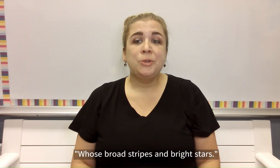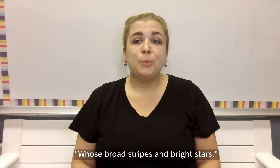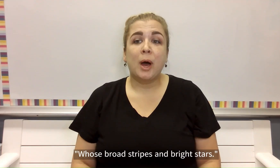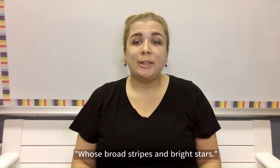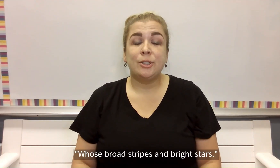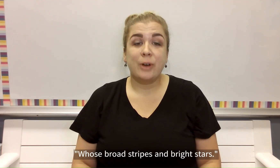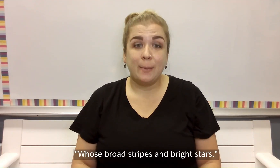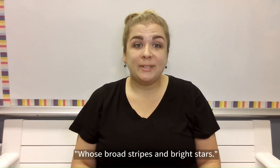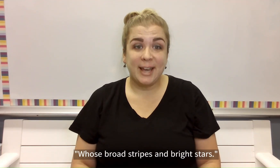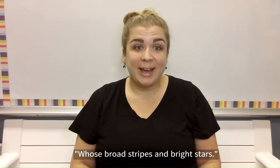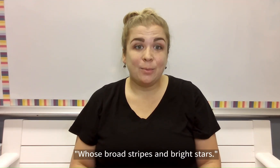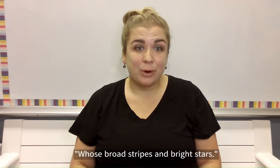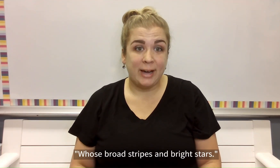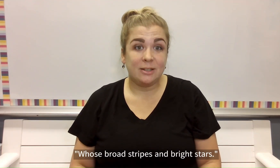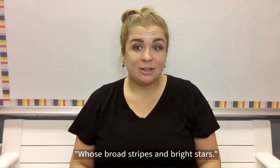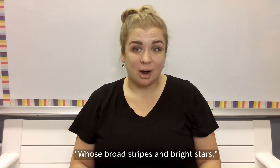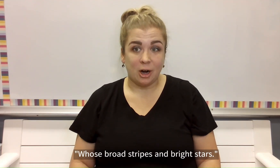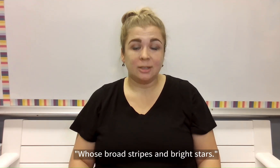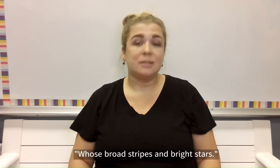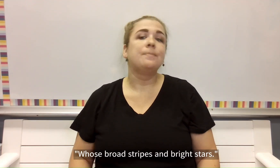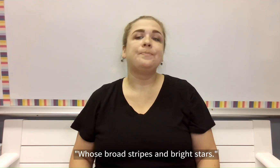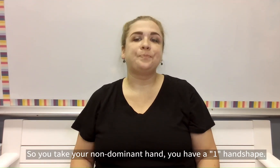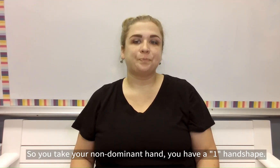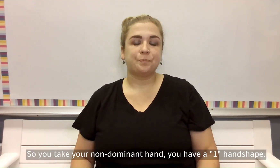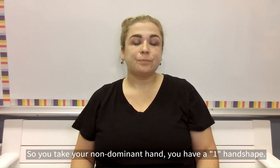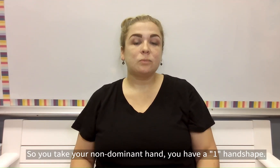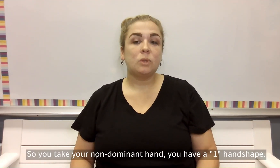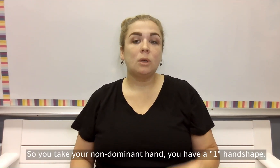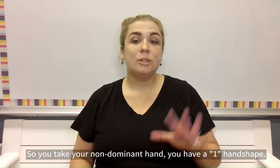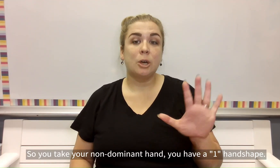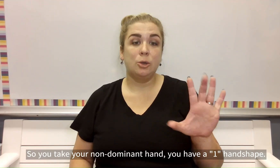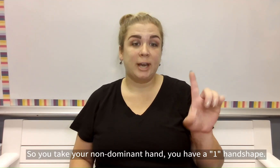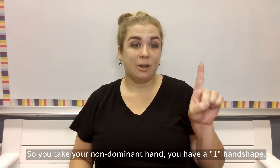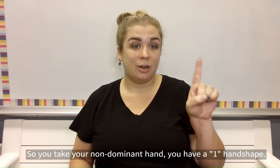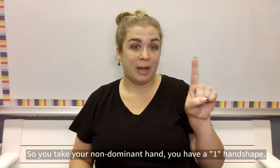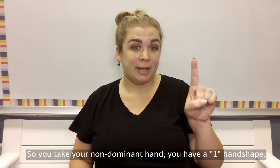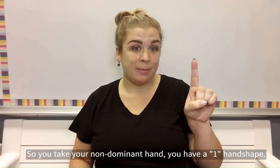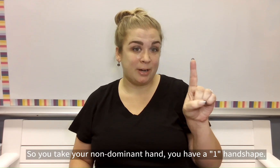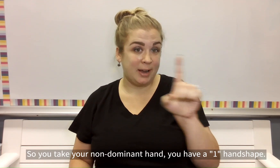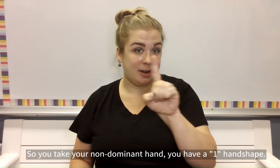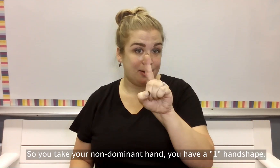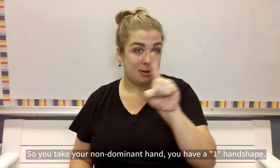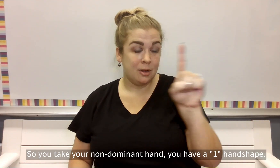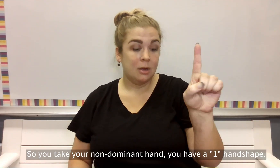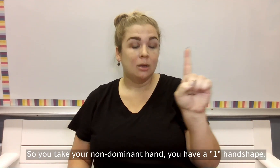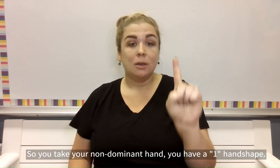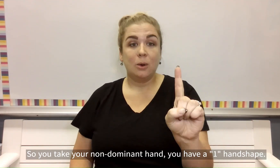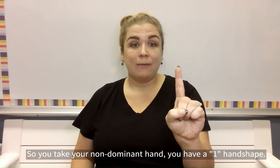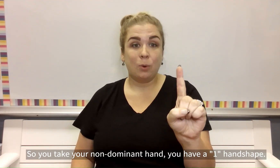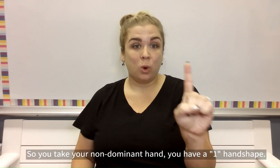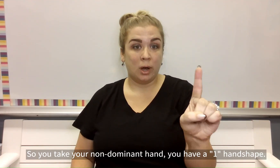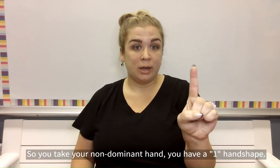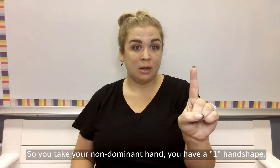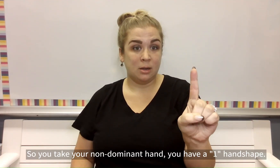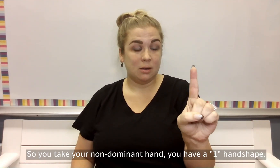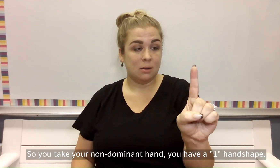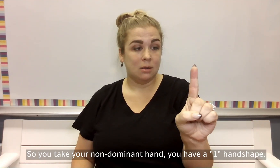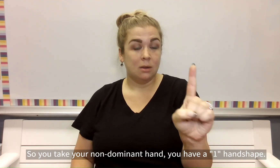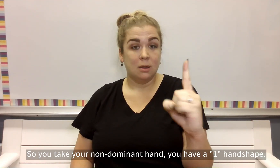Whose broad stripes and bright stars? So you take your non-dominant hand, you have a one